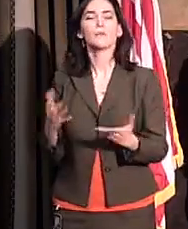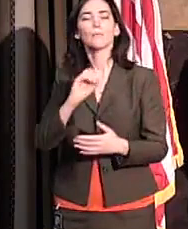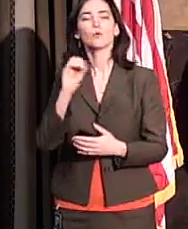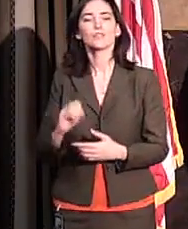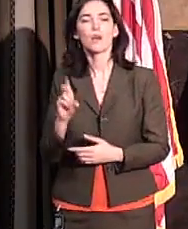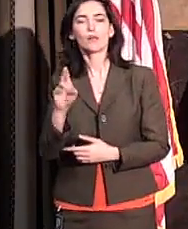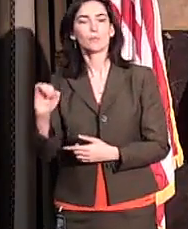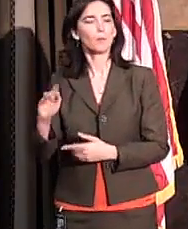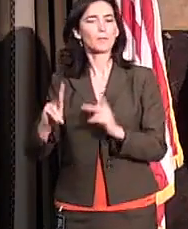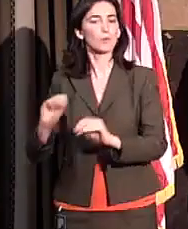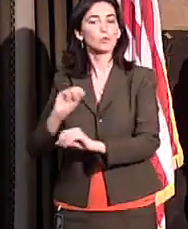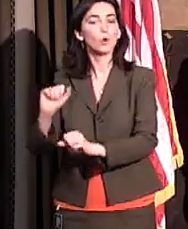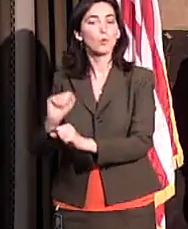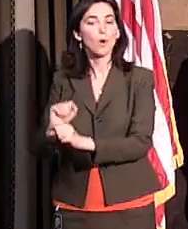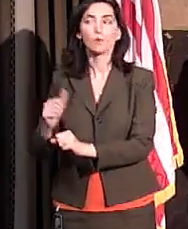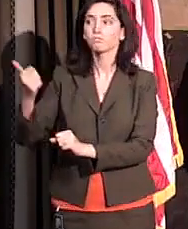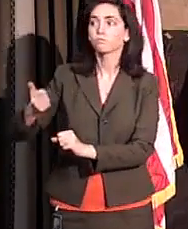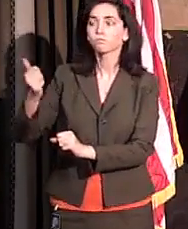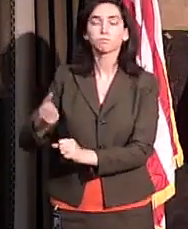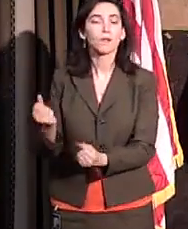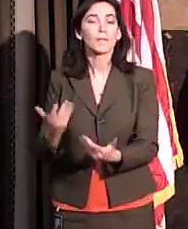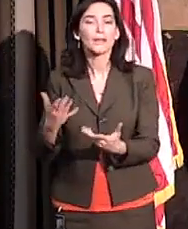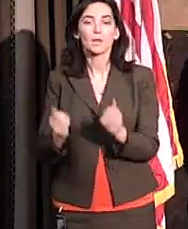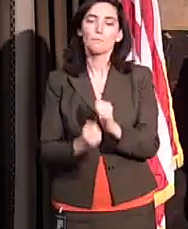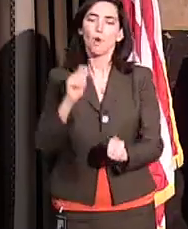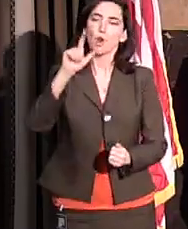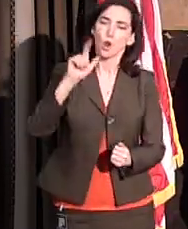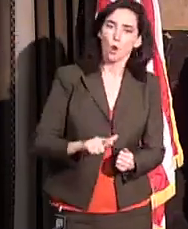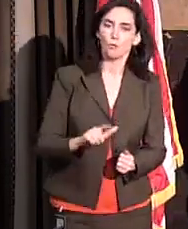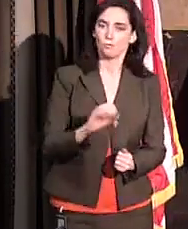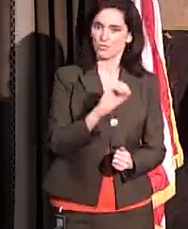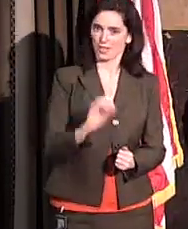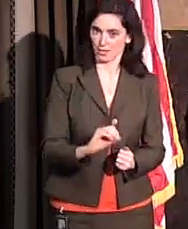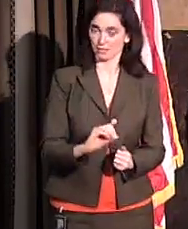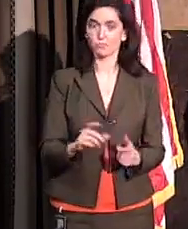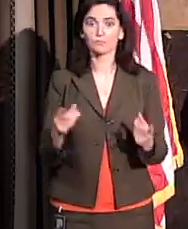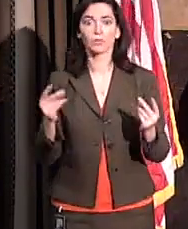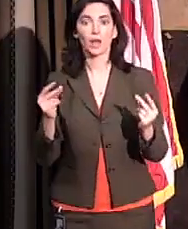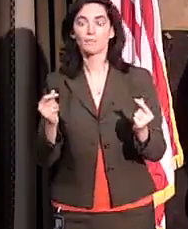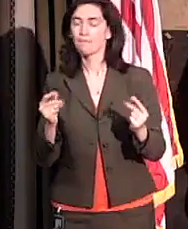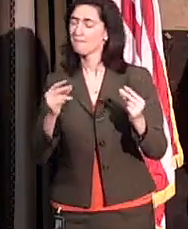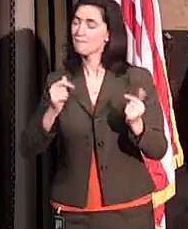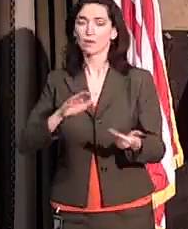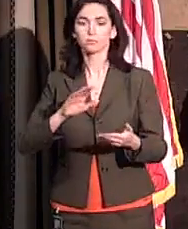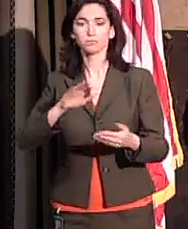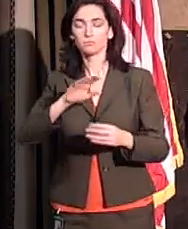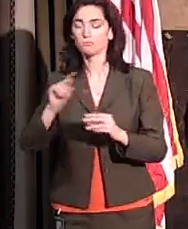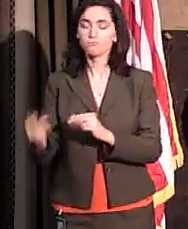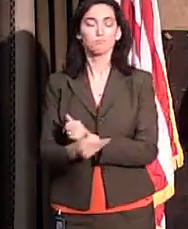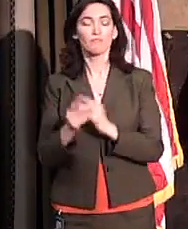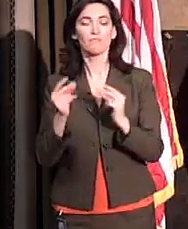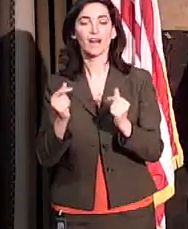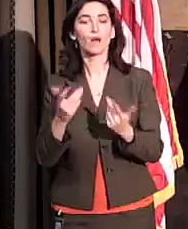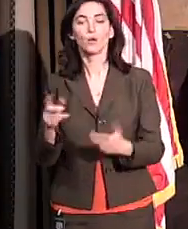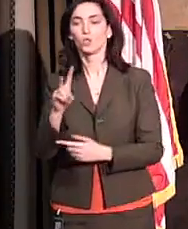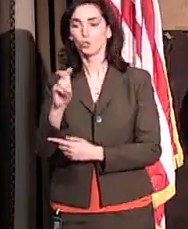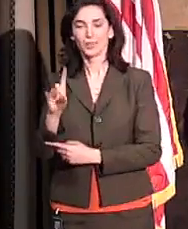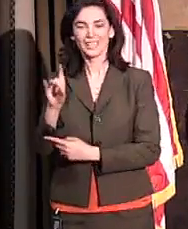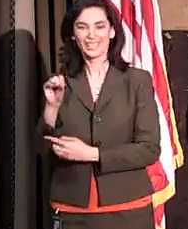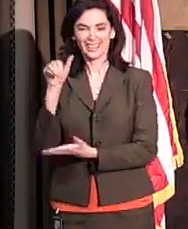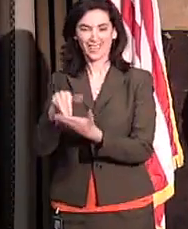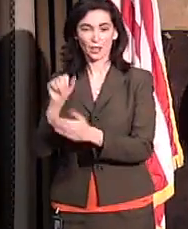history. And then almost overnight, we lost 281,000 jobs. By December